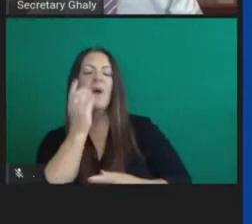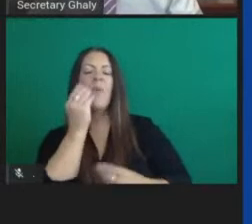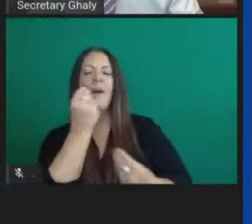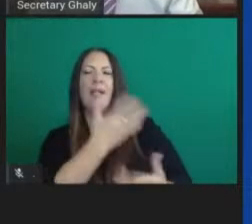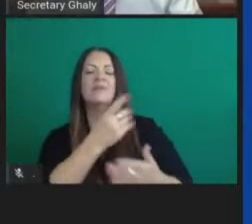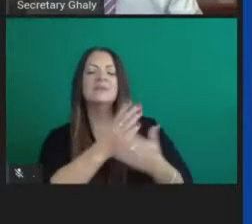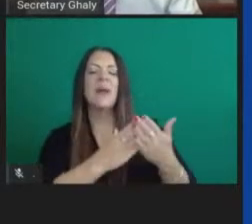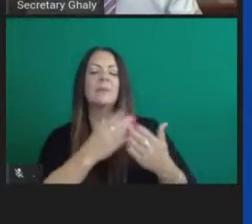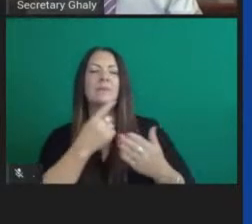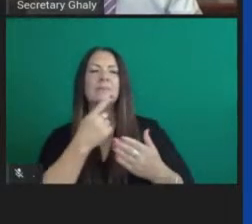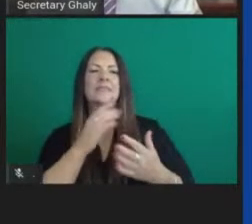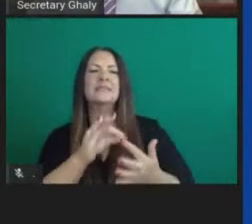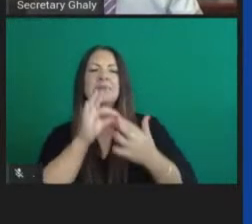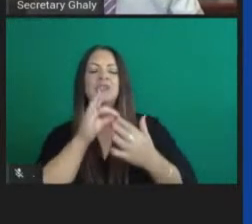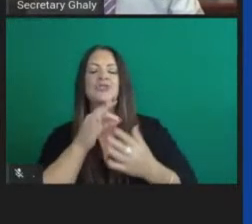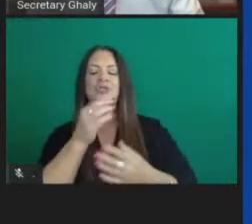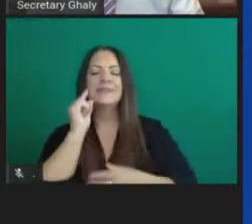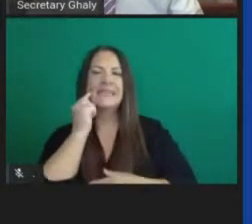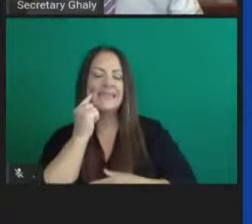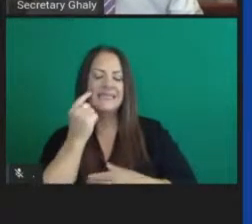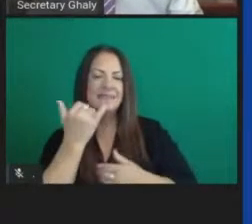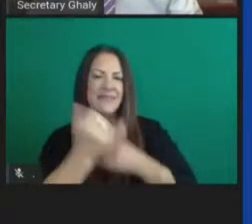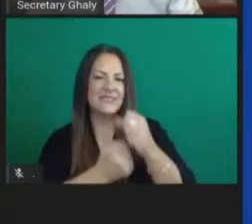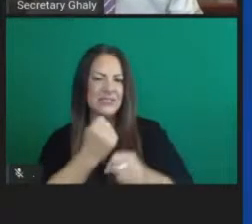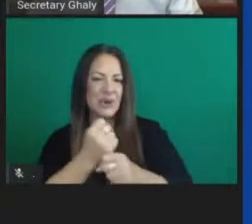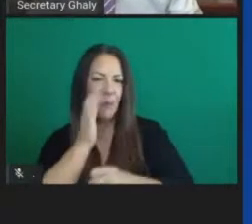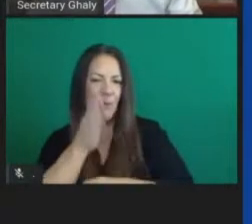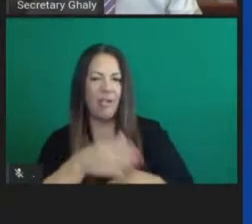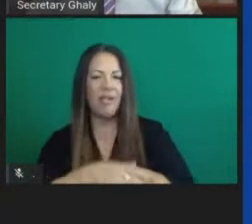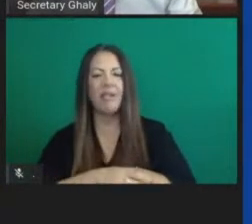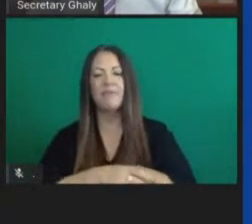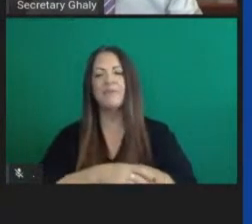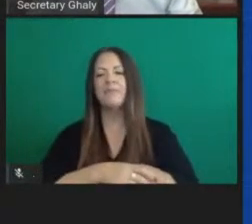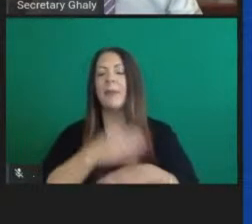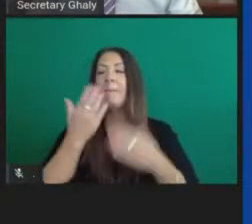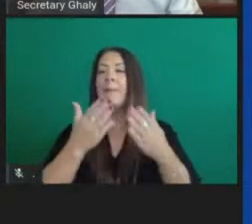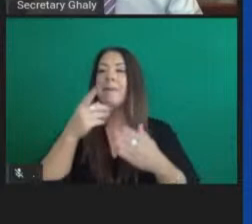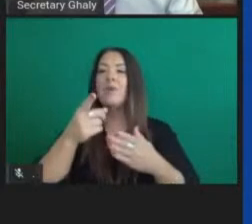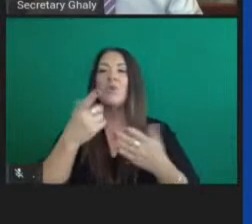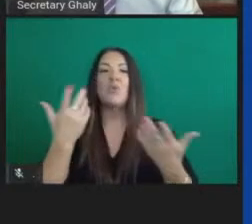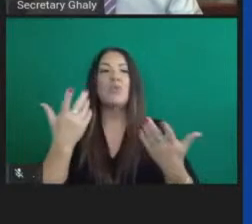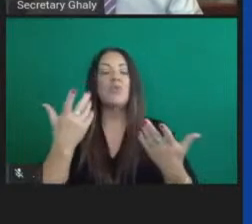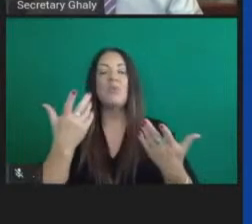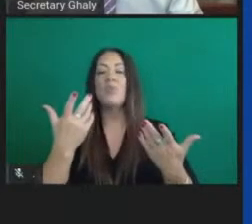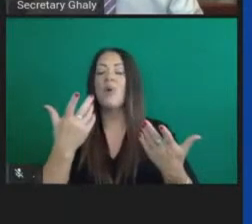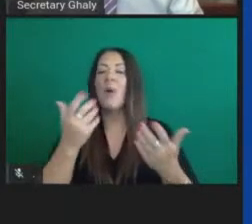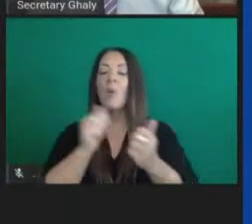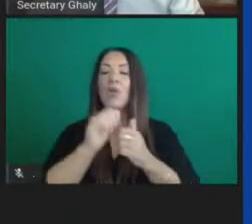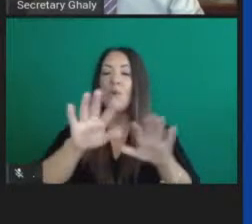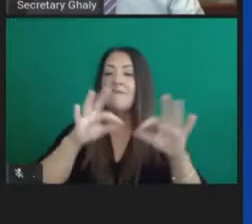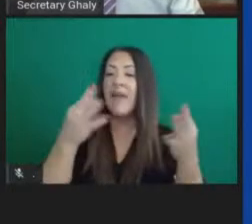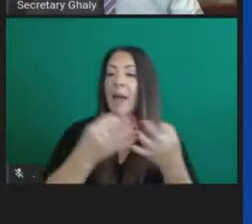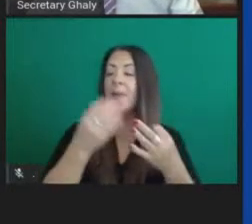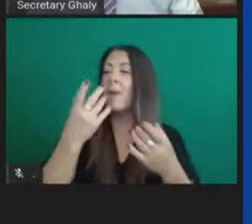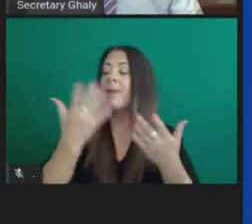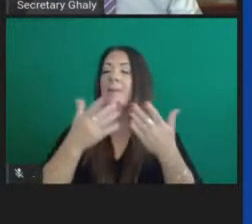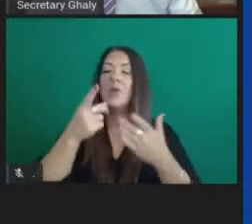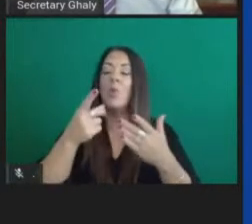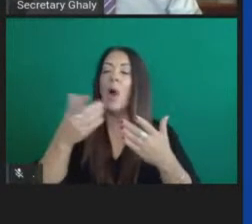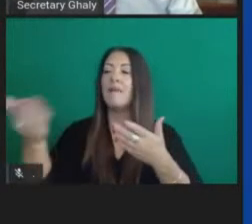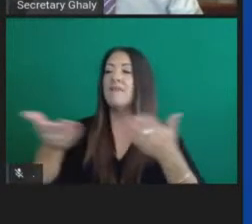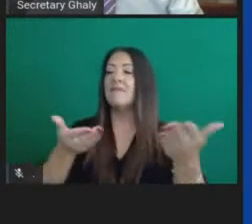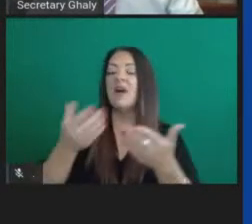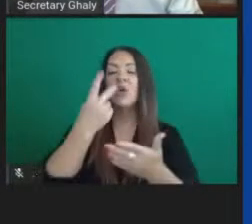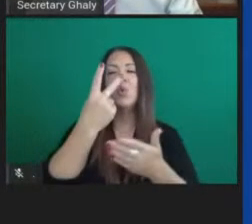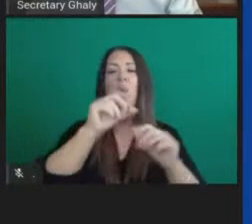some of it. And then enjoying a Halloween themed meal outdoors with your household and up to 2 others. This is a great